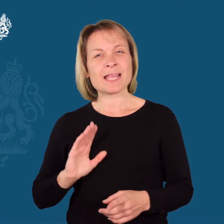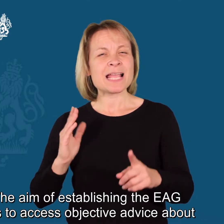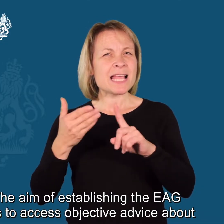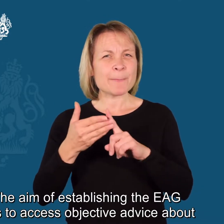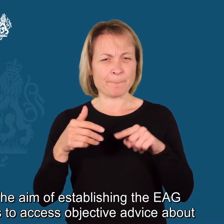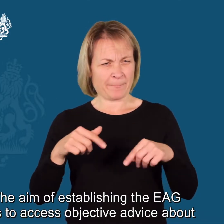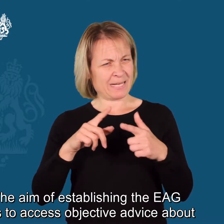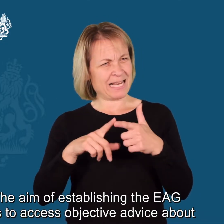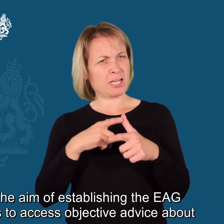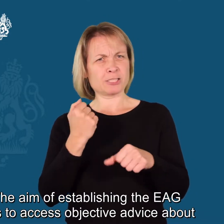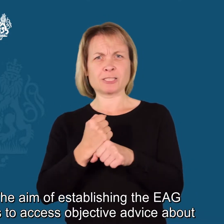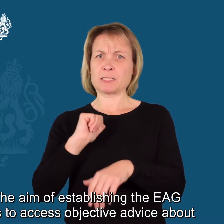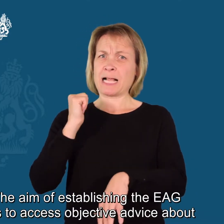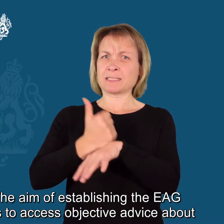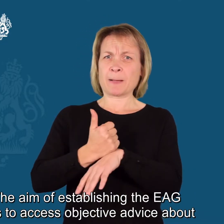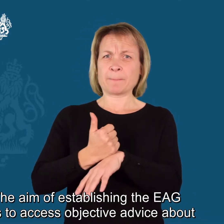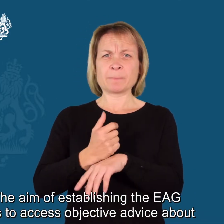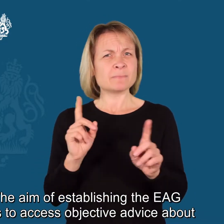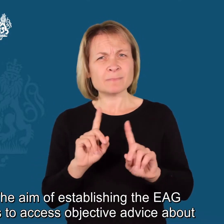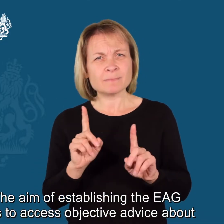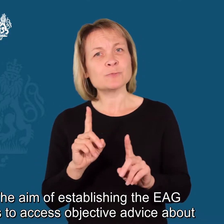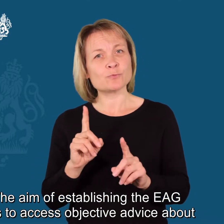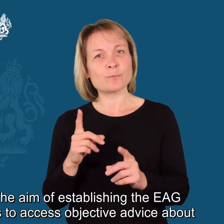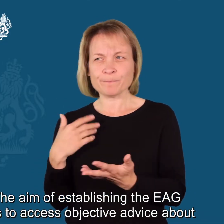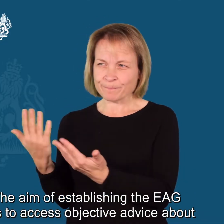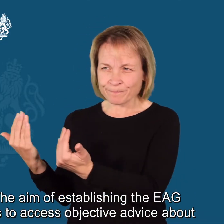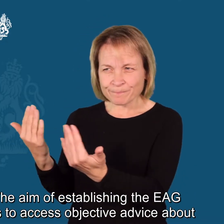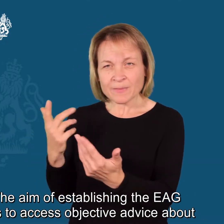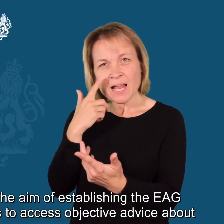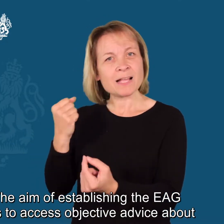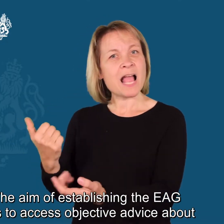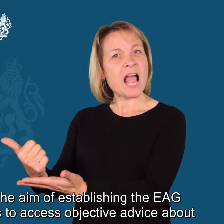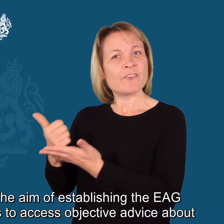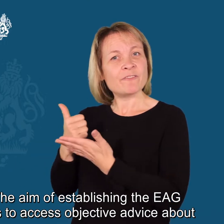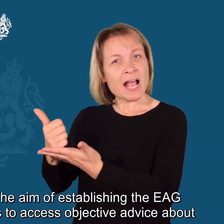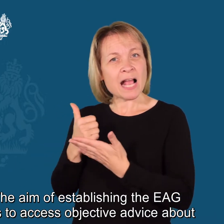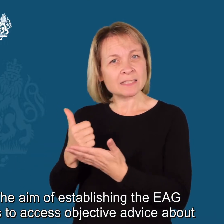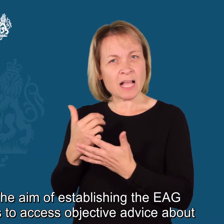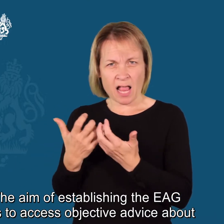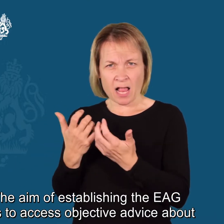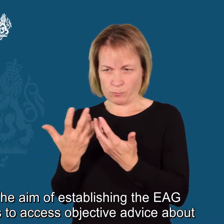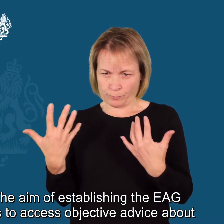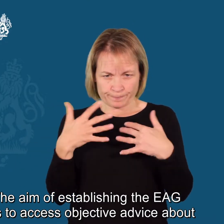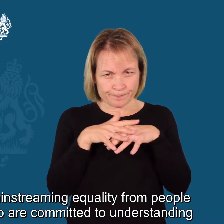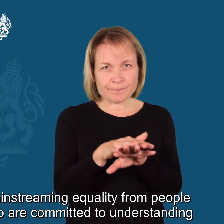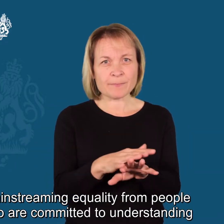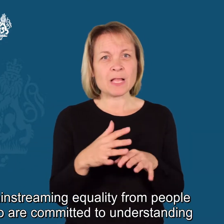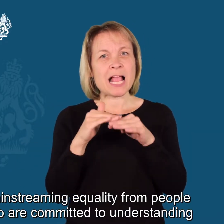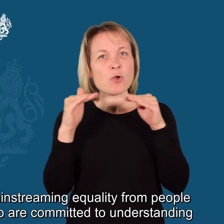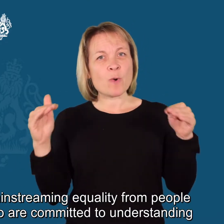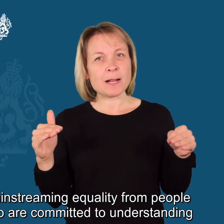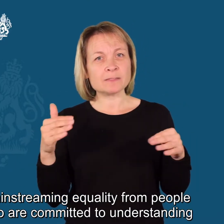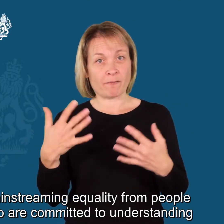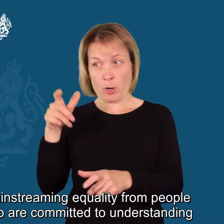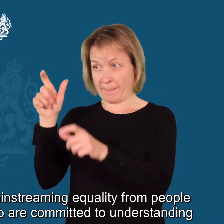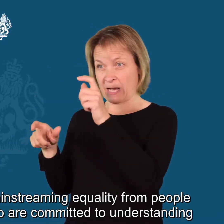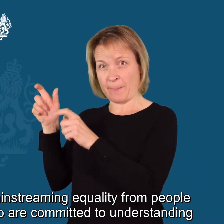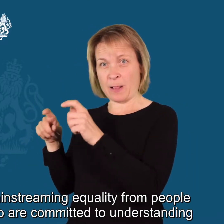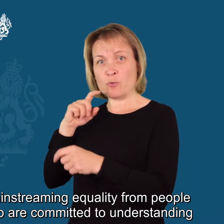The aim of establishing the EAG was to access objective advice about mainstreaming equality from people who are committed to understanding the